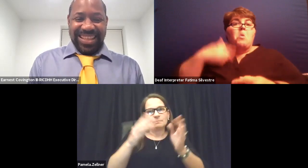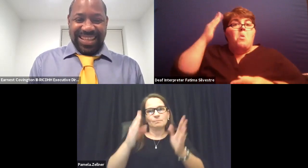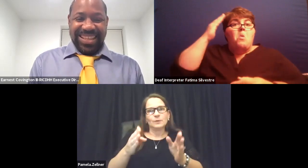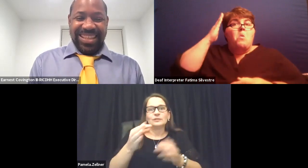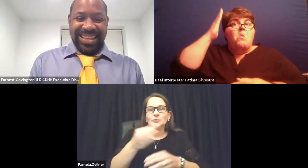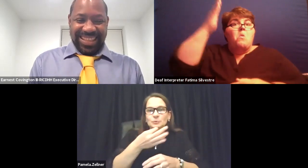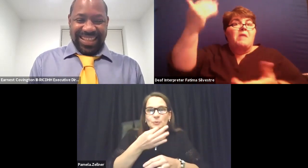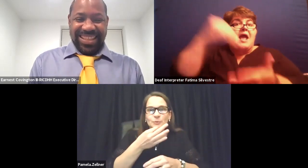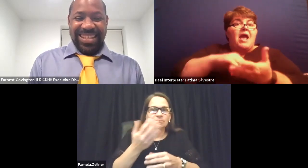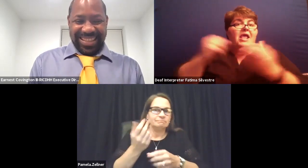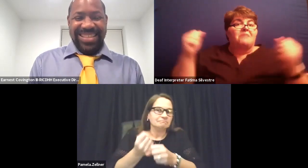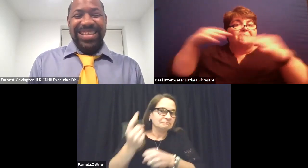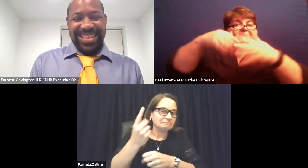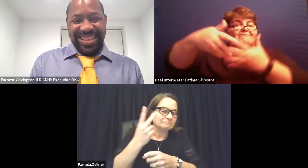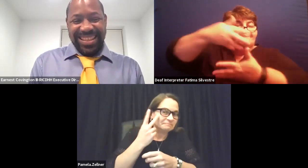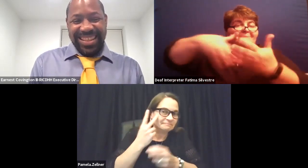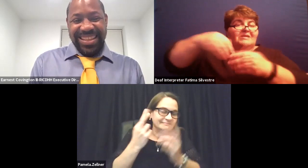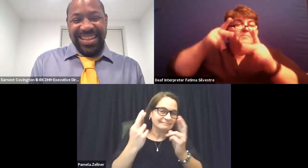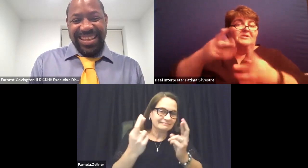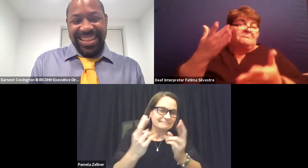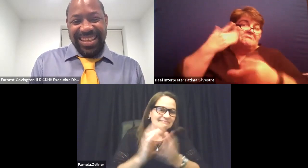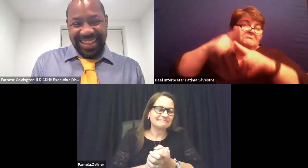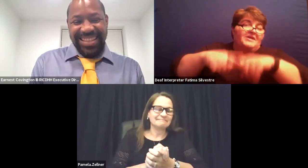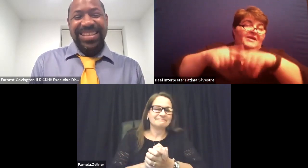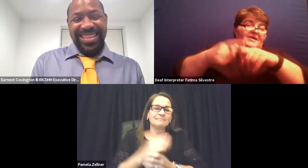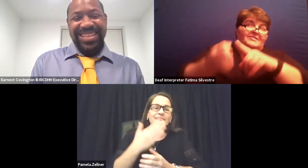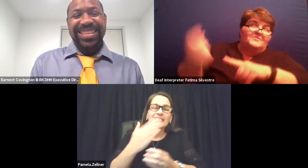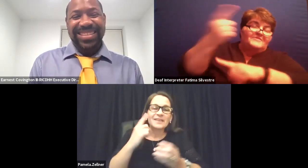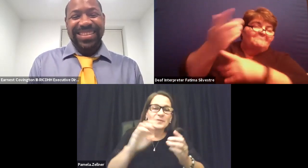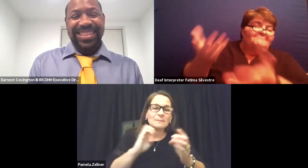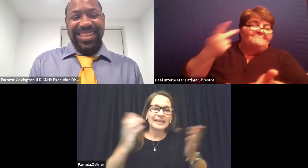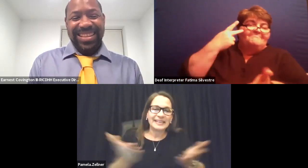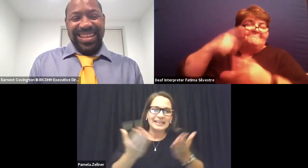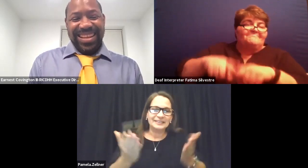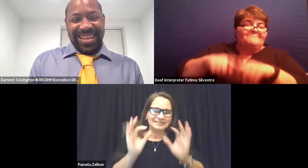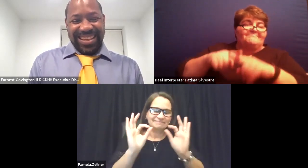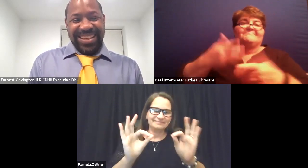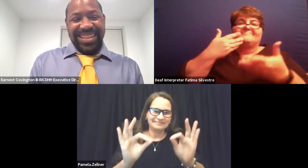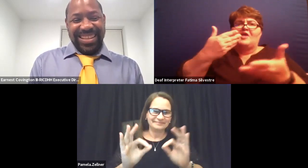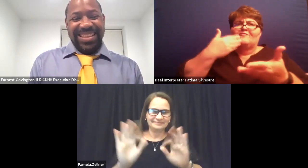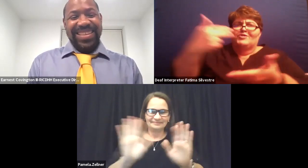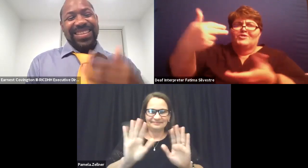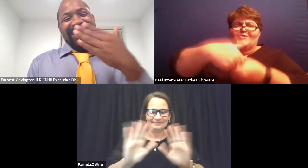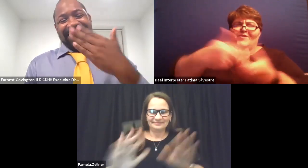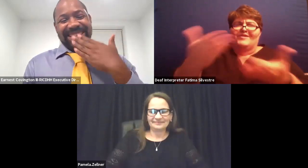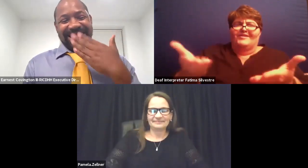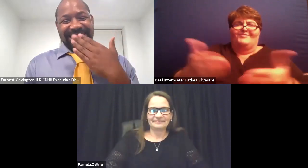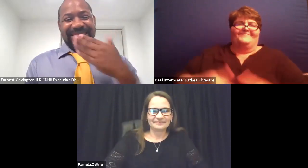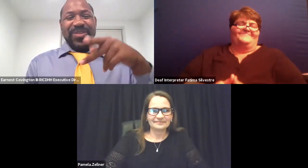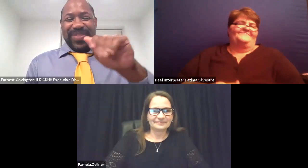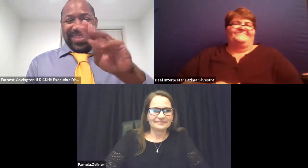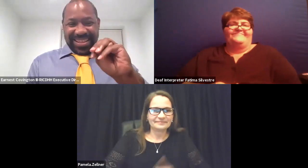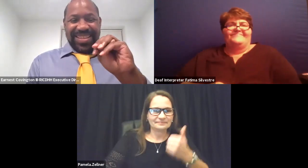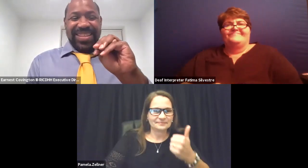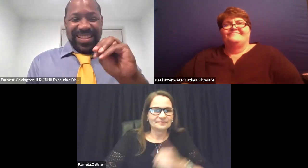hour. And hopefully next year we can all be together again. So thank you for being here